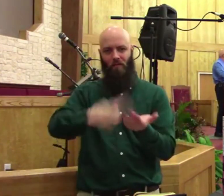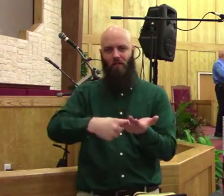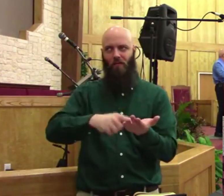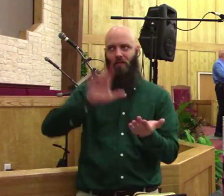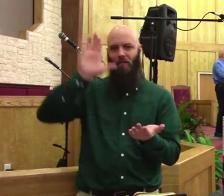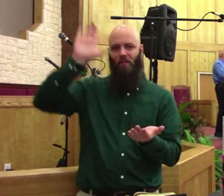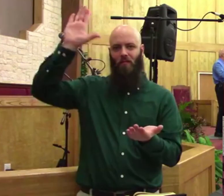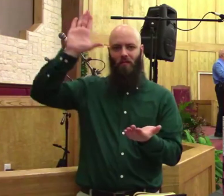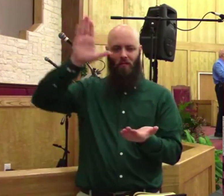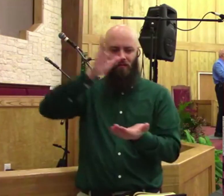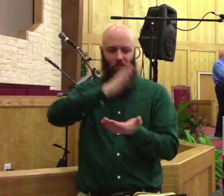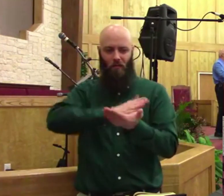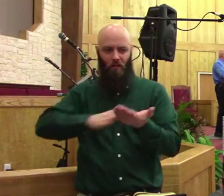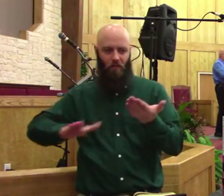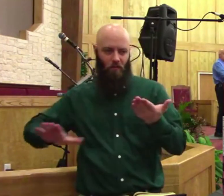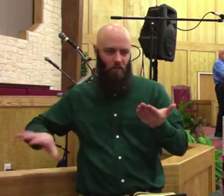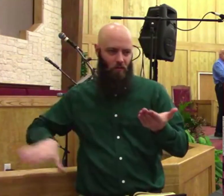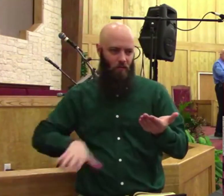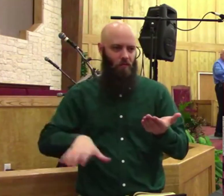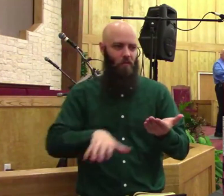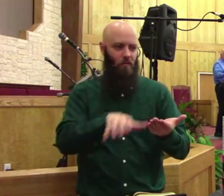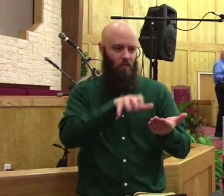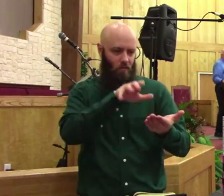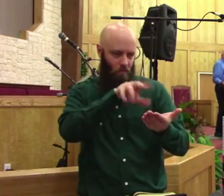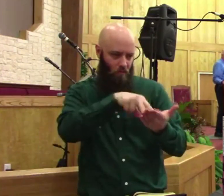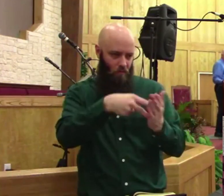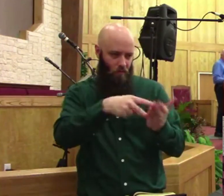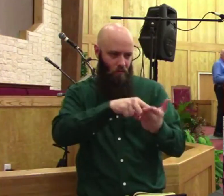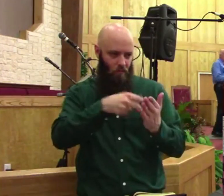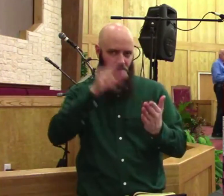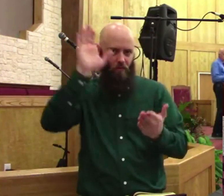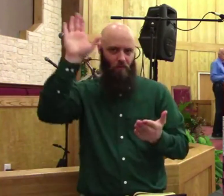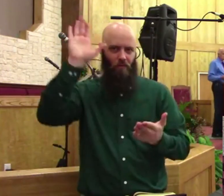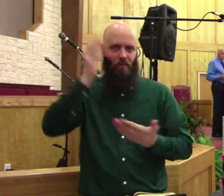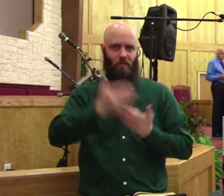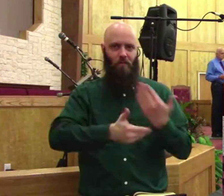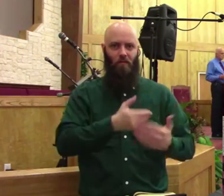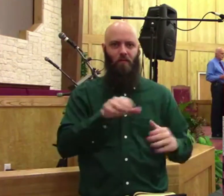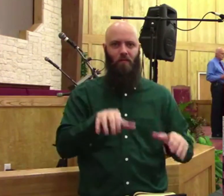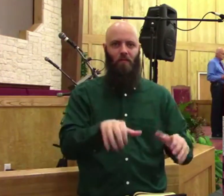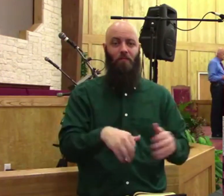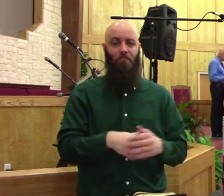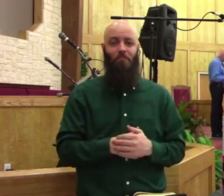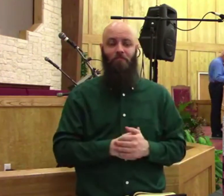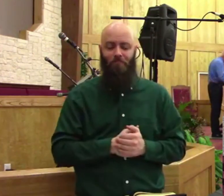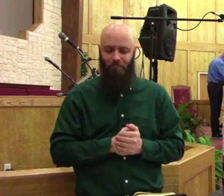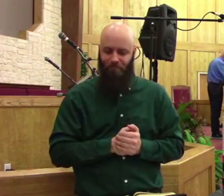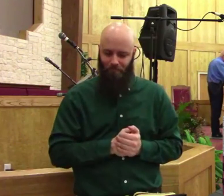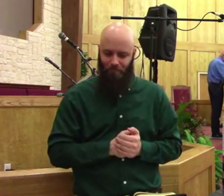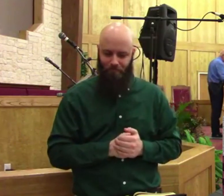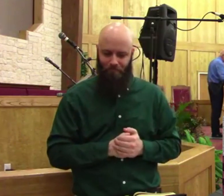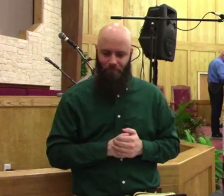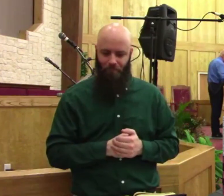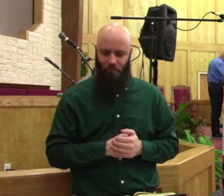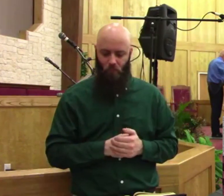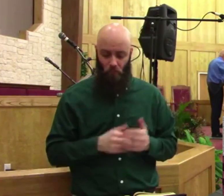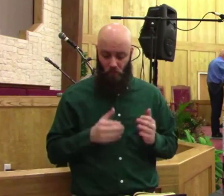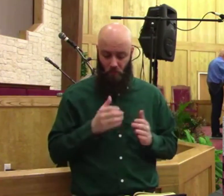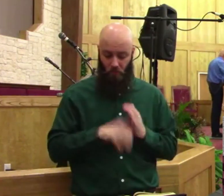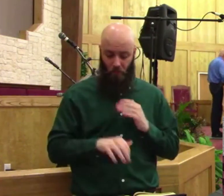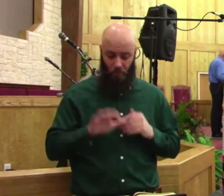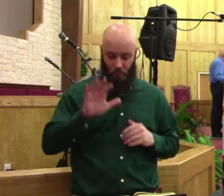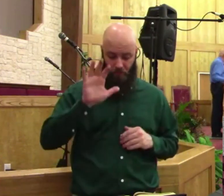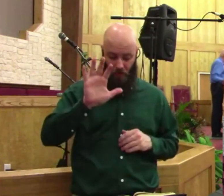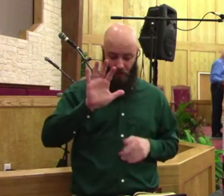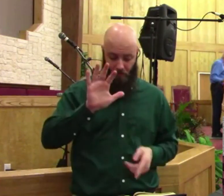is the hand of God working his purposes out. So we're back in chapter 5. This is an